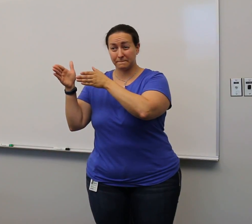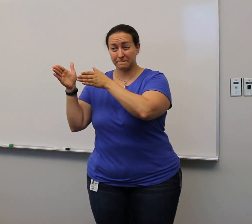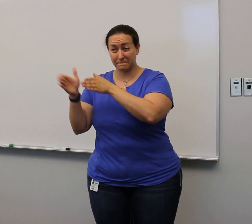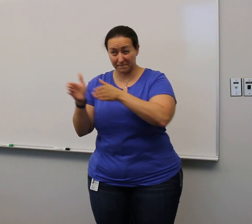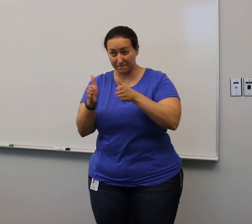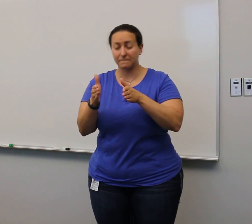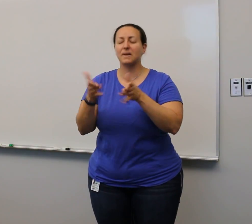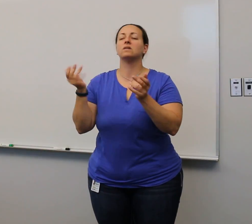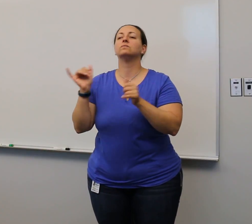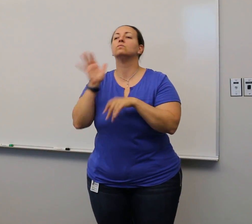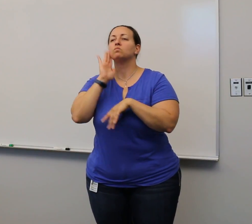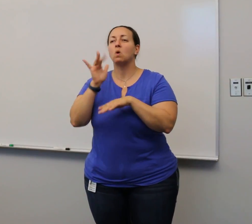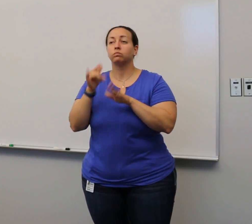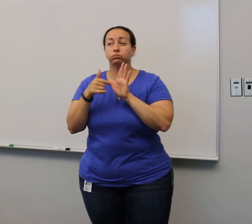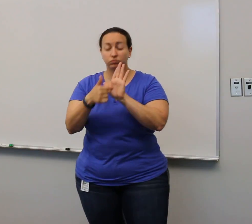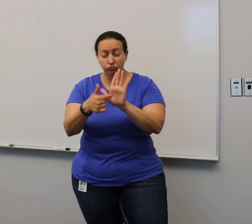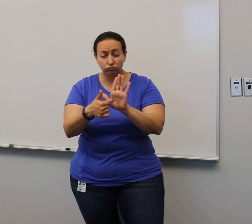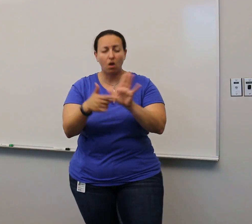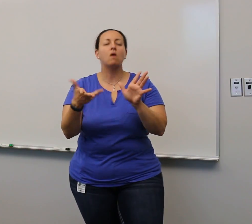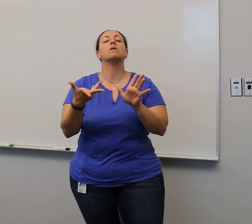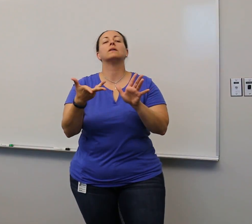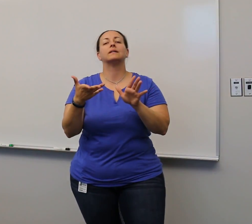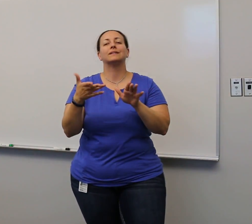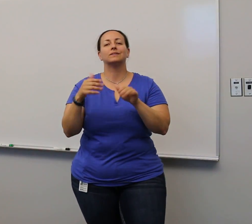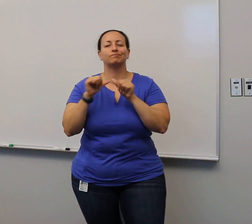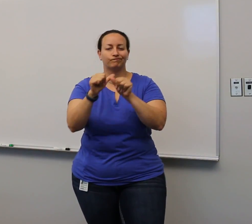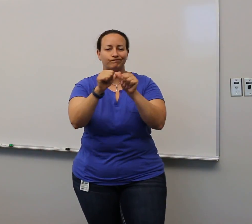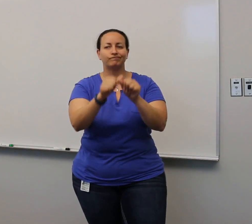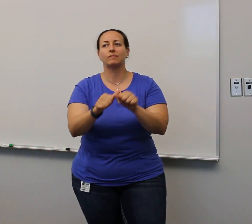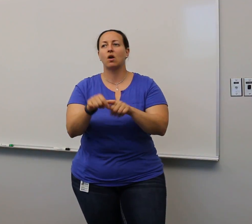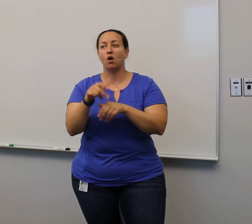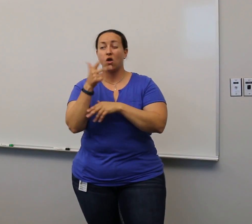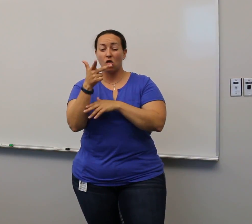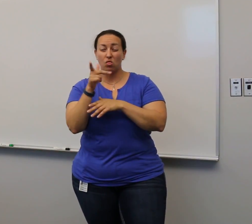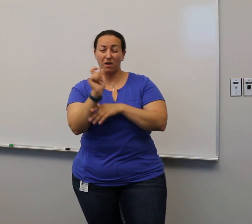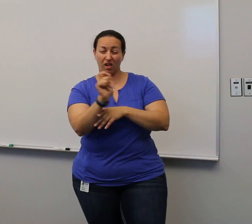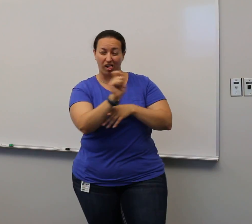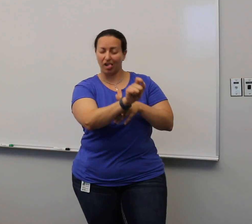continues. Those 3 dots mean